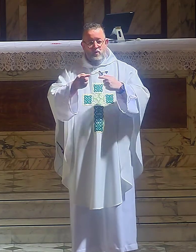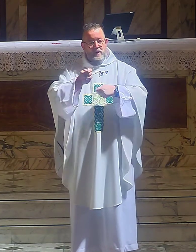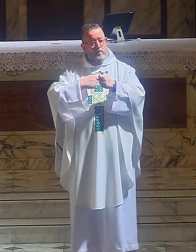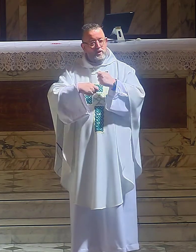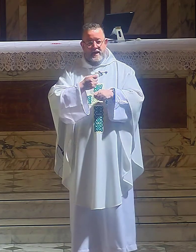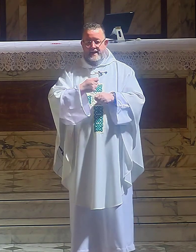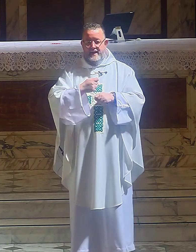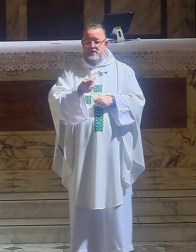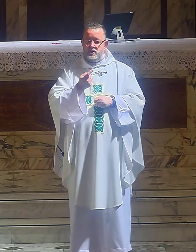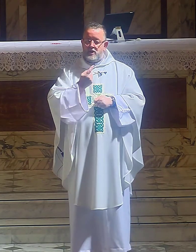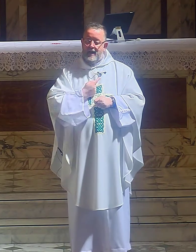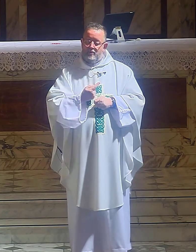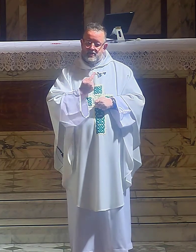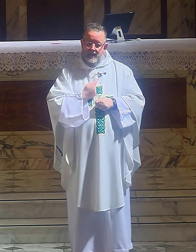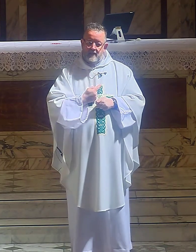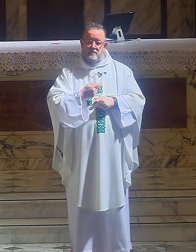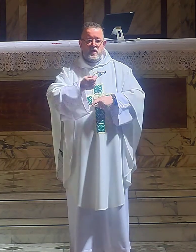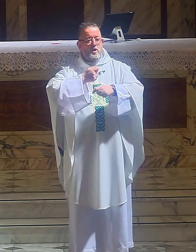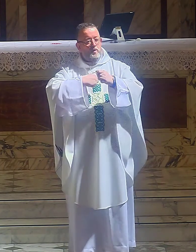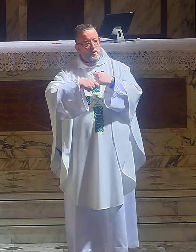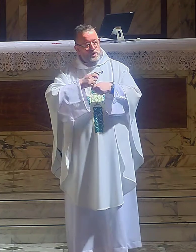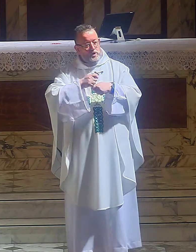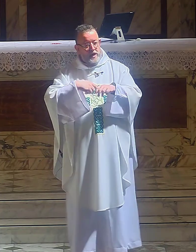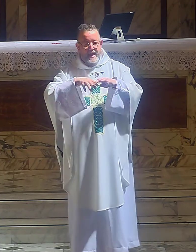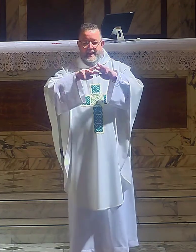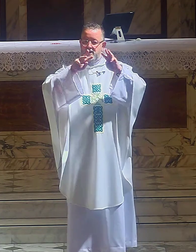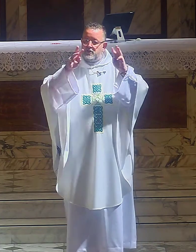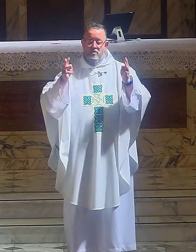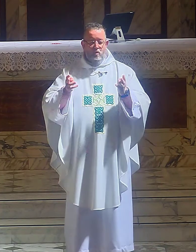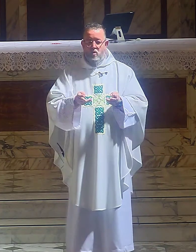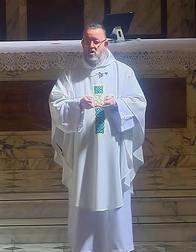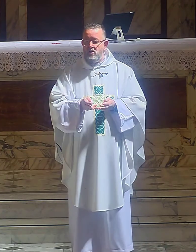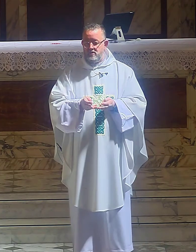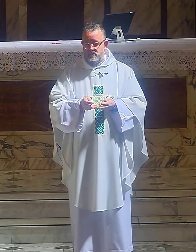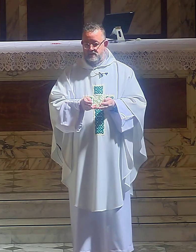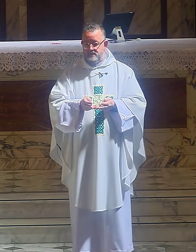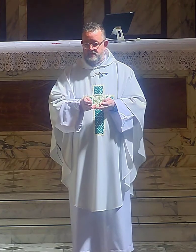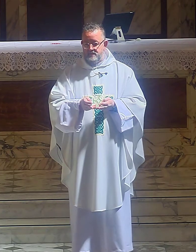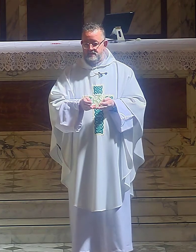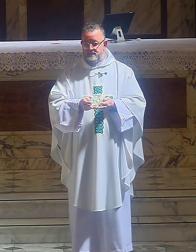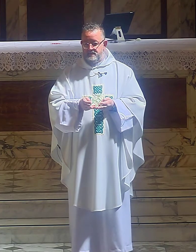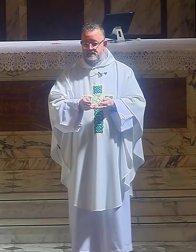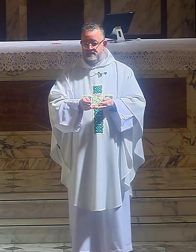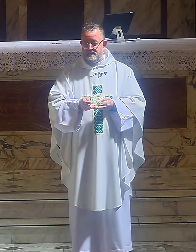we will change ourselves, we will change the world.